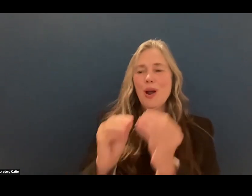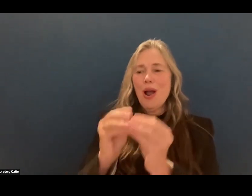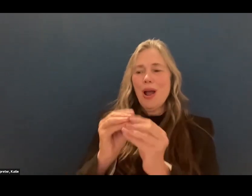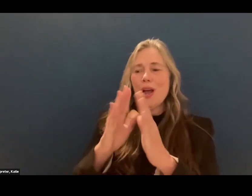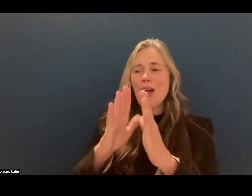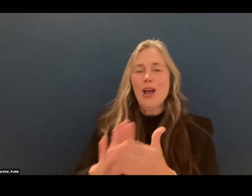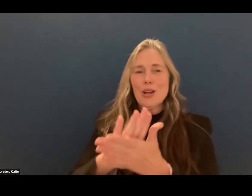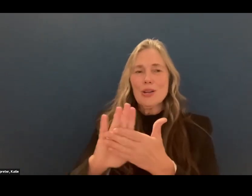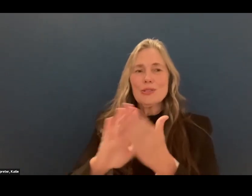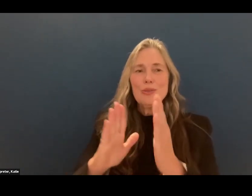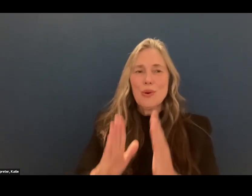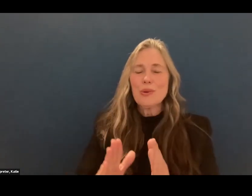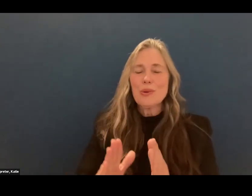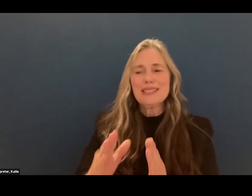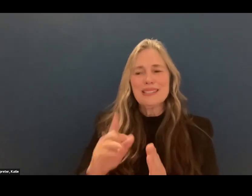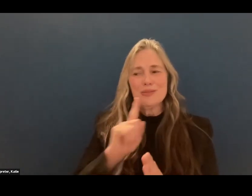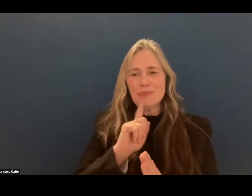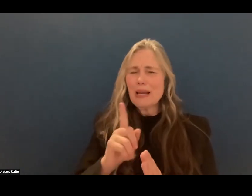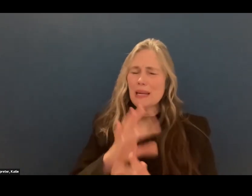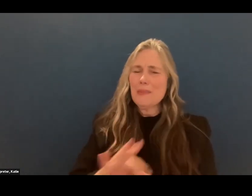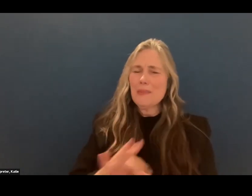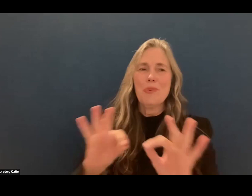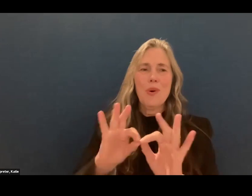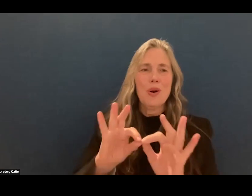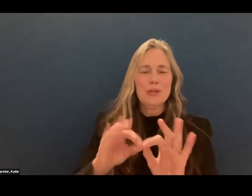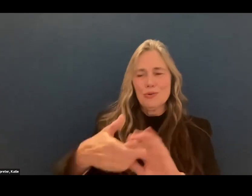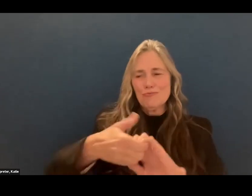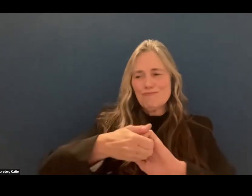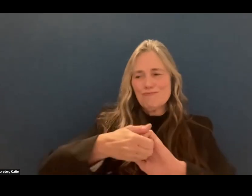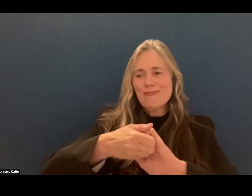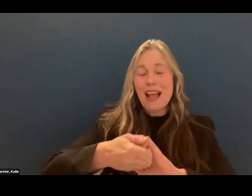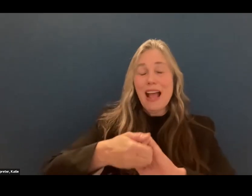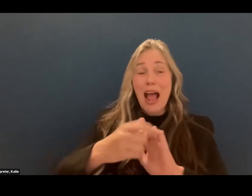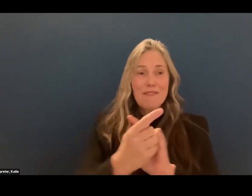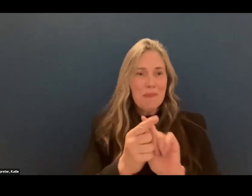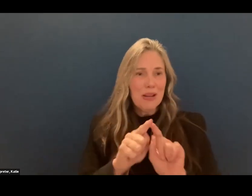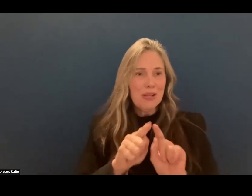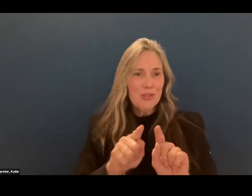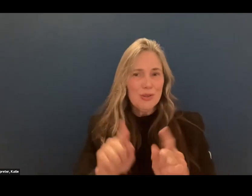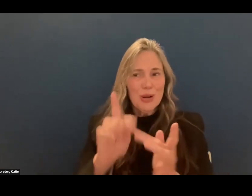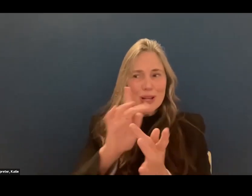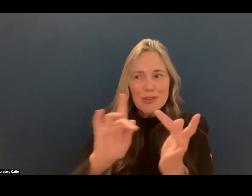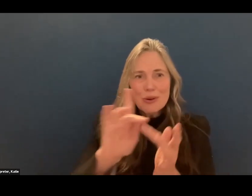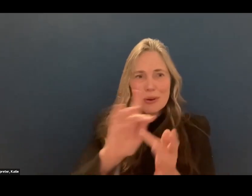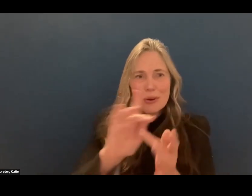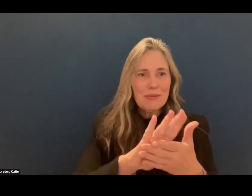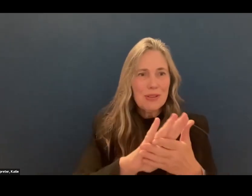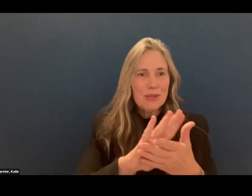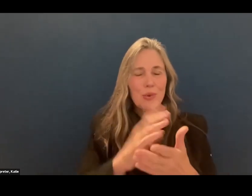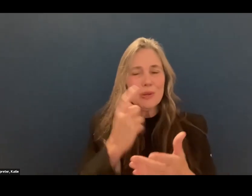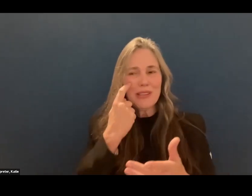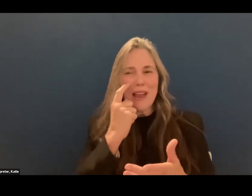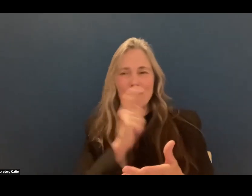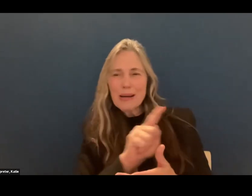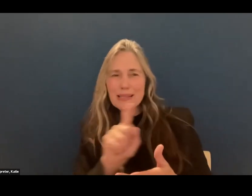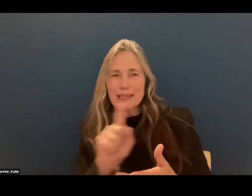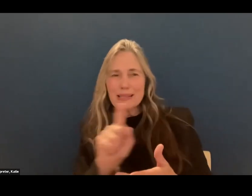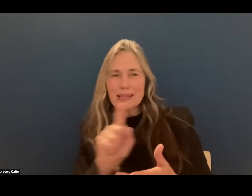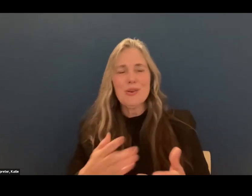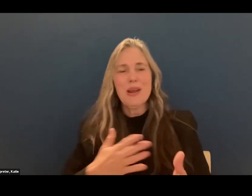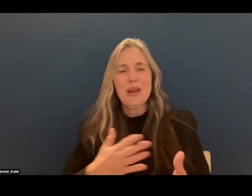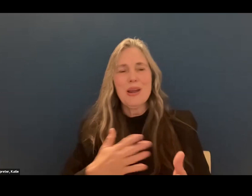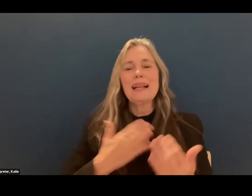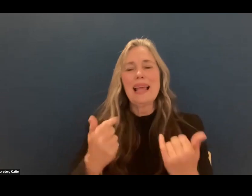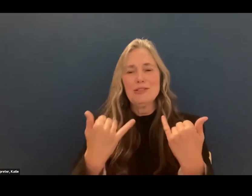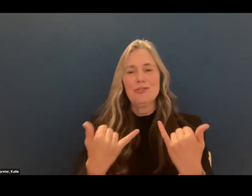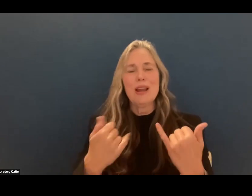some of the trips, and just my specific thanks to you. I'm glad you're here being recognized tonight. Since our